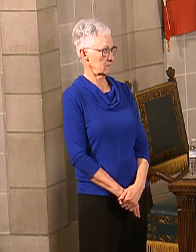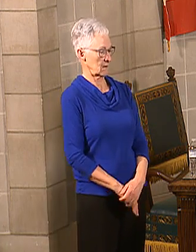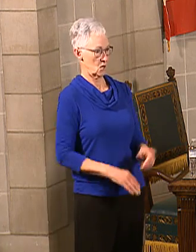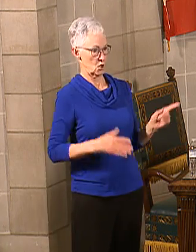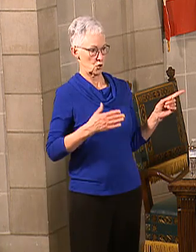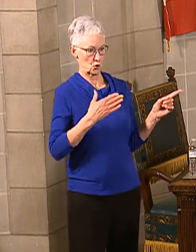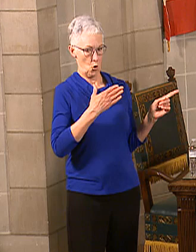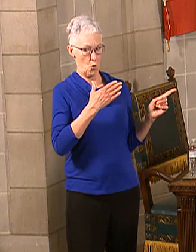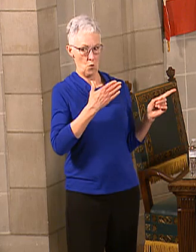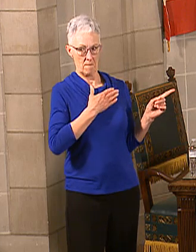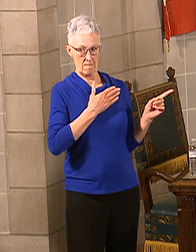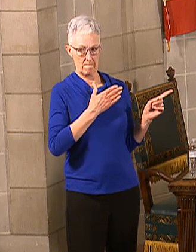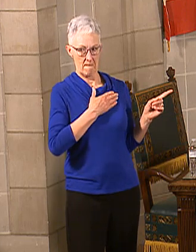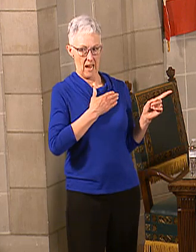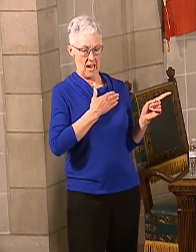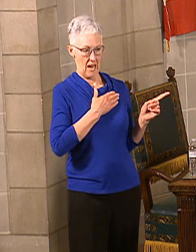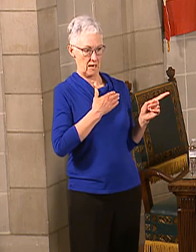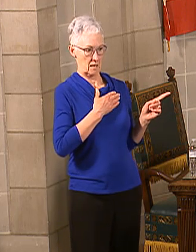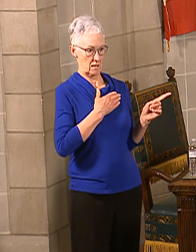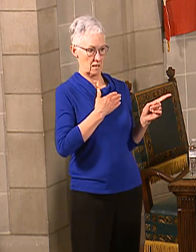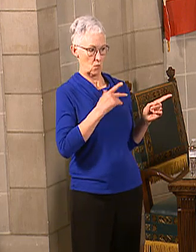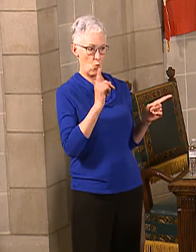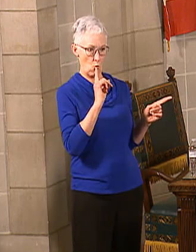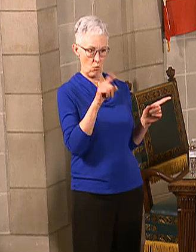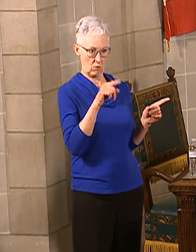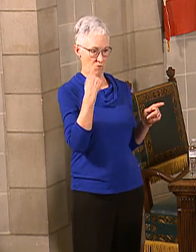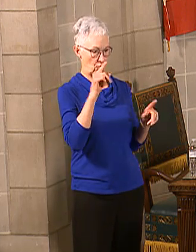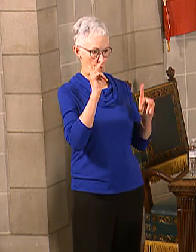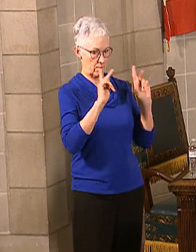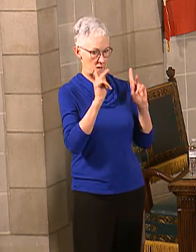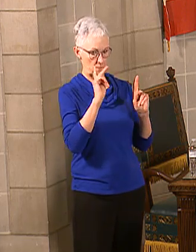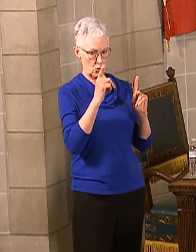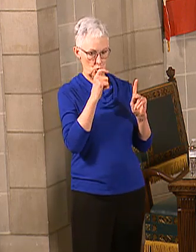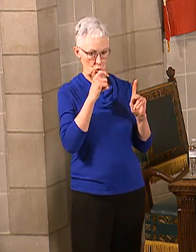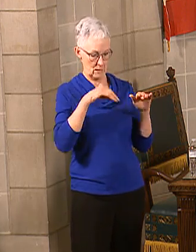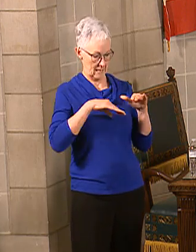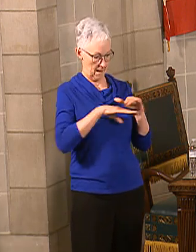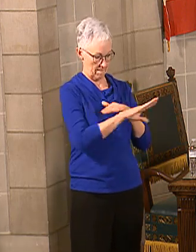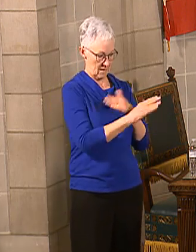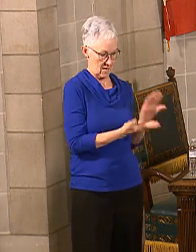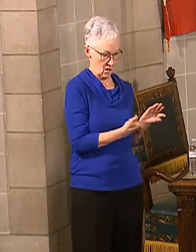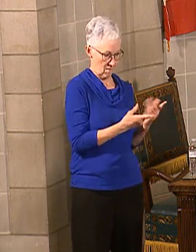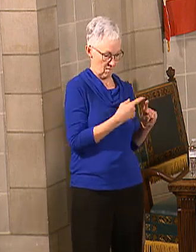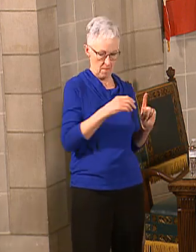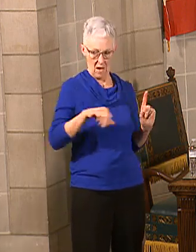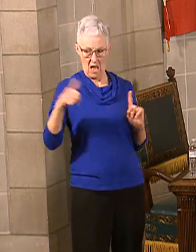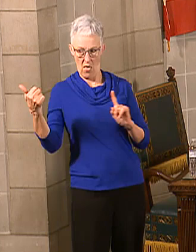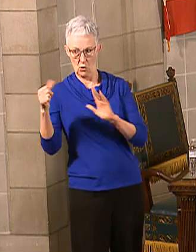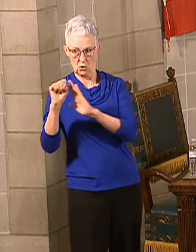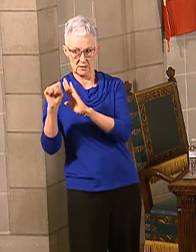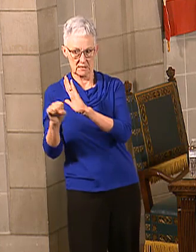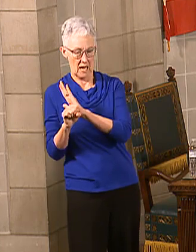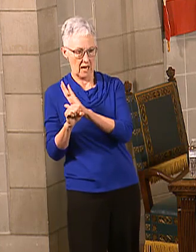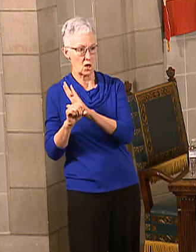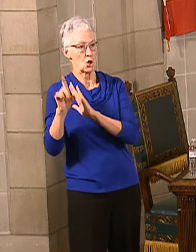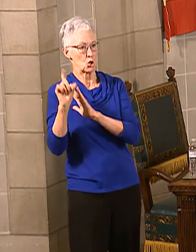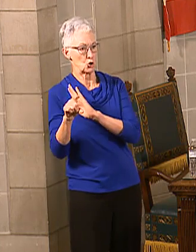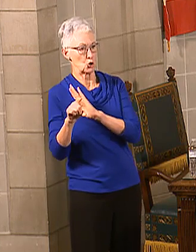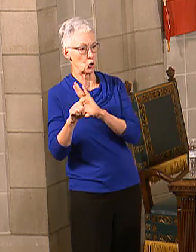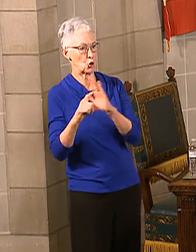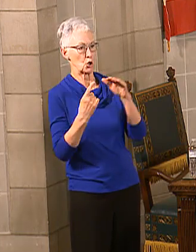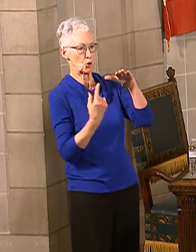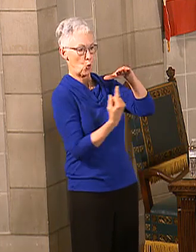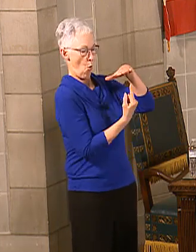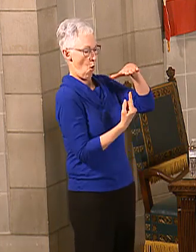direction with regard to people coming in from out of state is that if you come in from out of state, you have to go quarantine for 14 days. So yes,